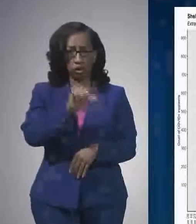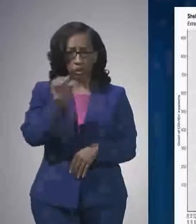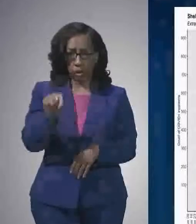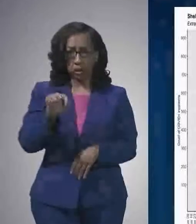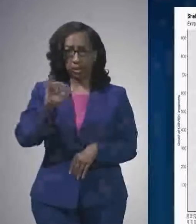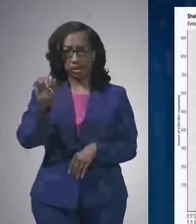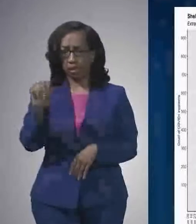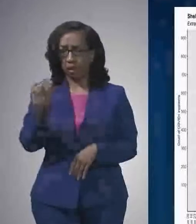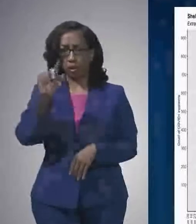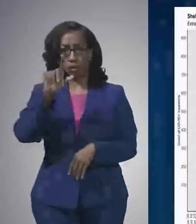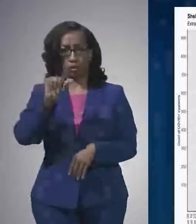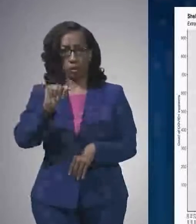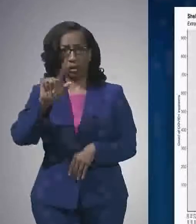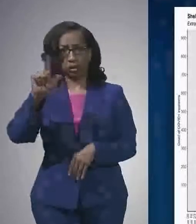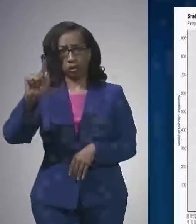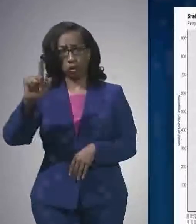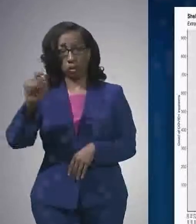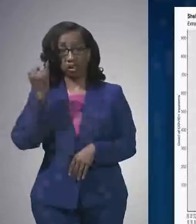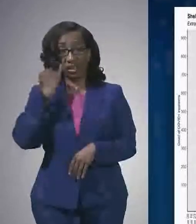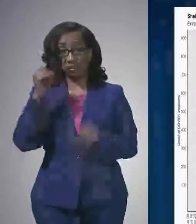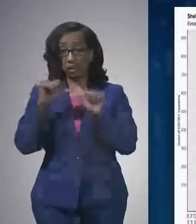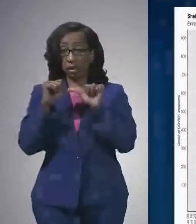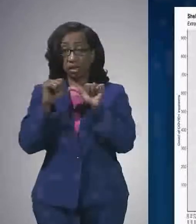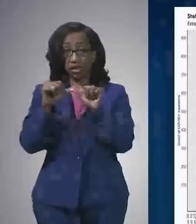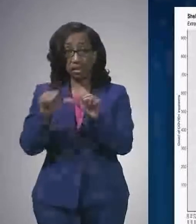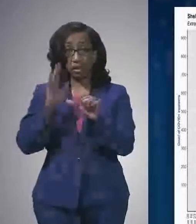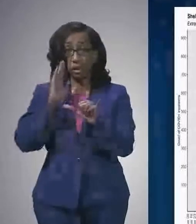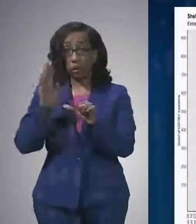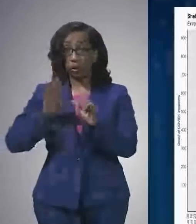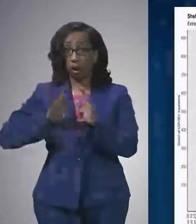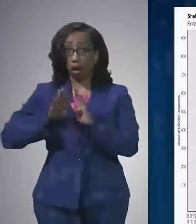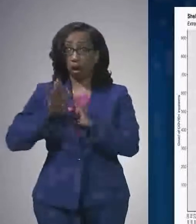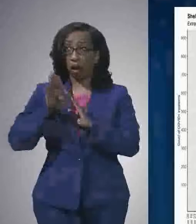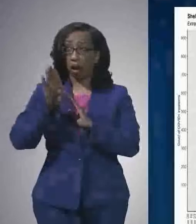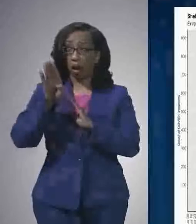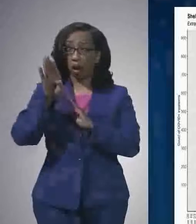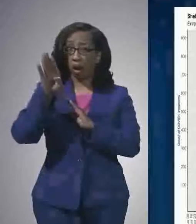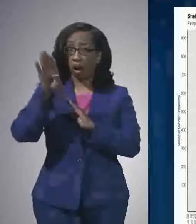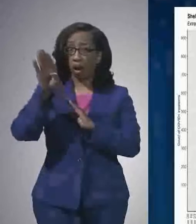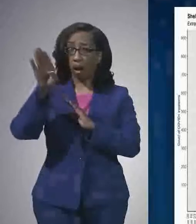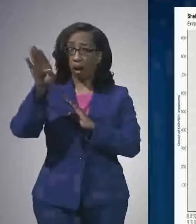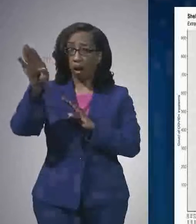current trajectory, we will surpass that past peak.